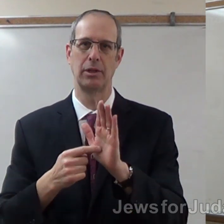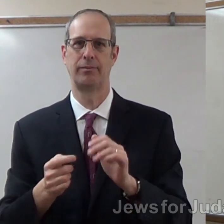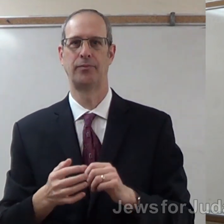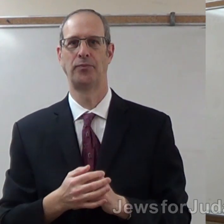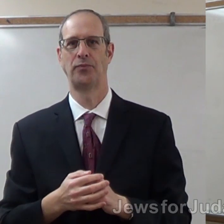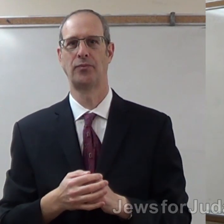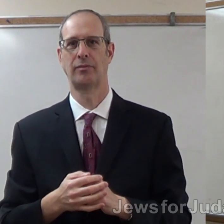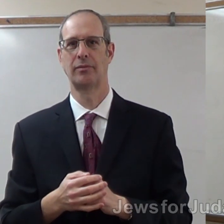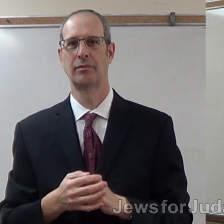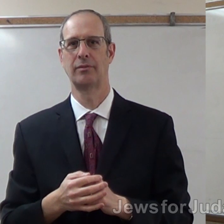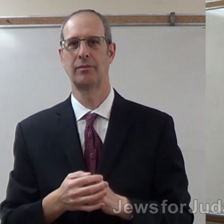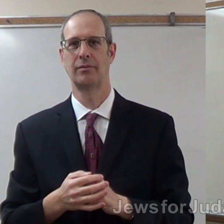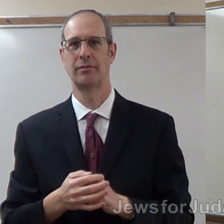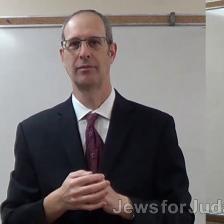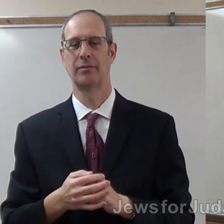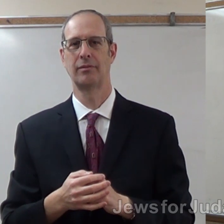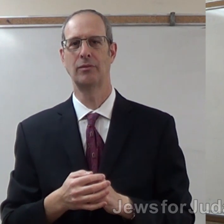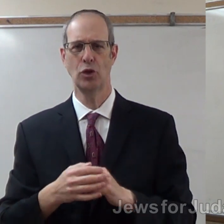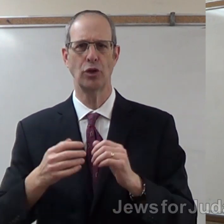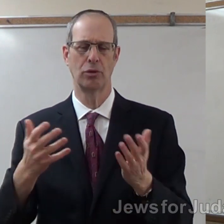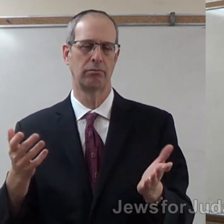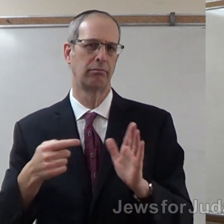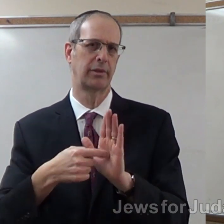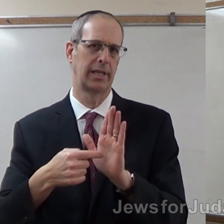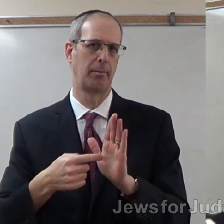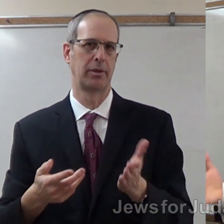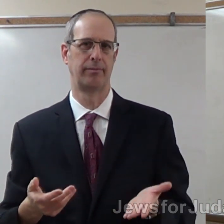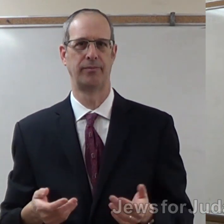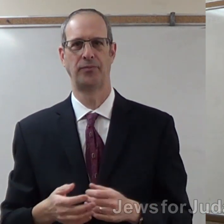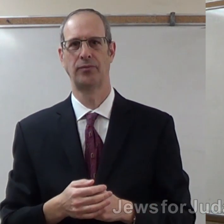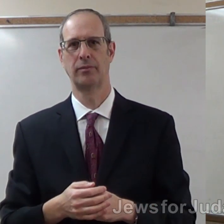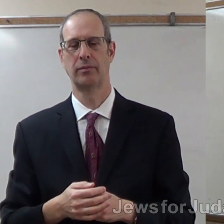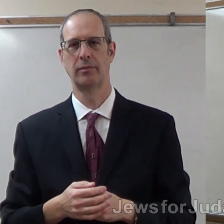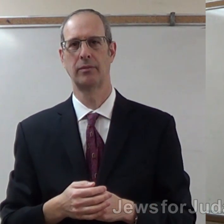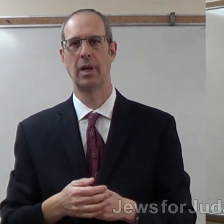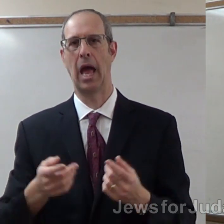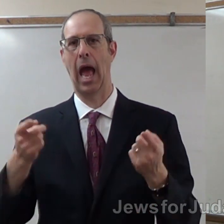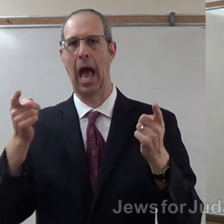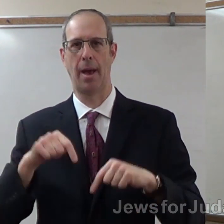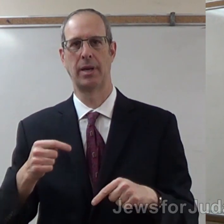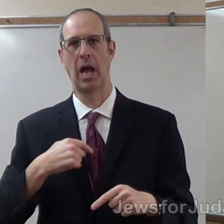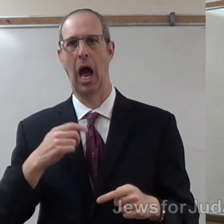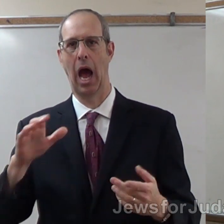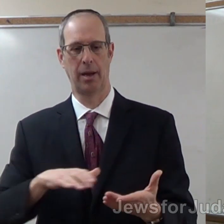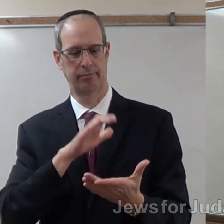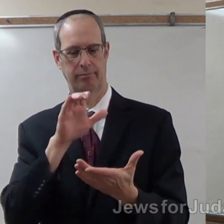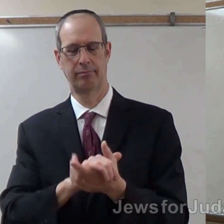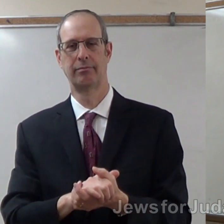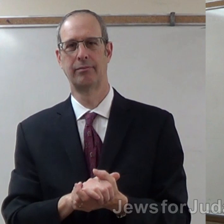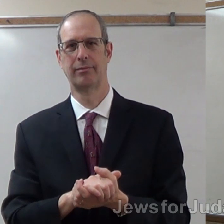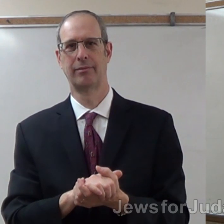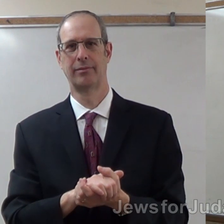example to show what that means. When I got married,